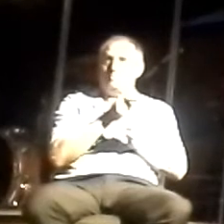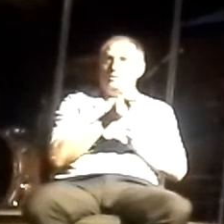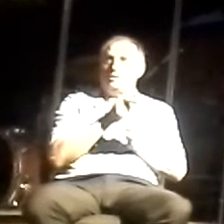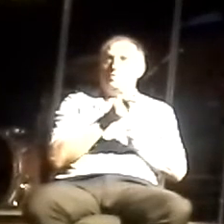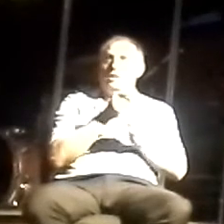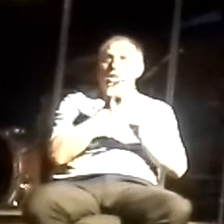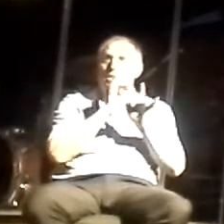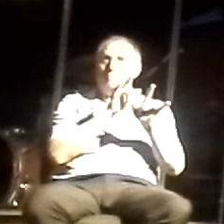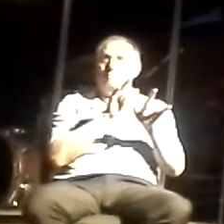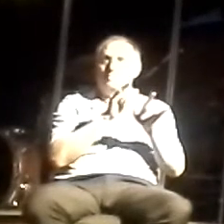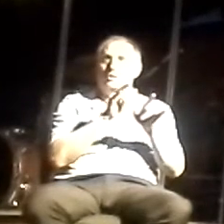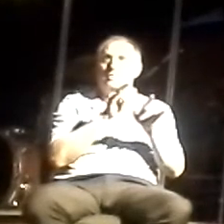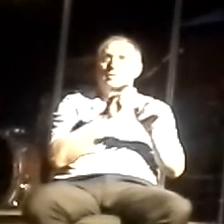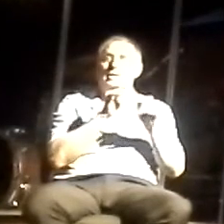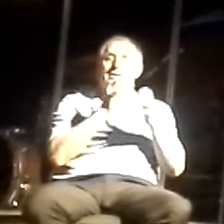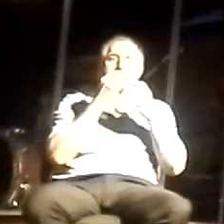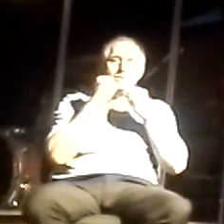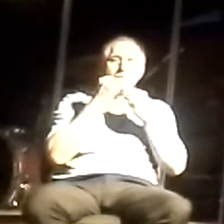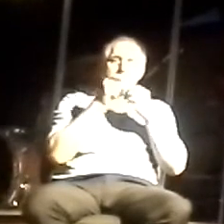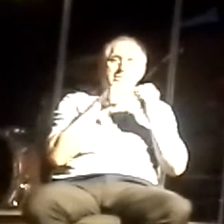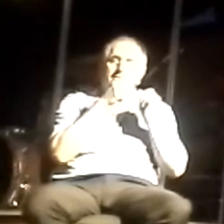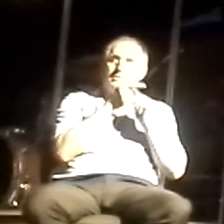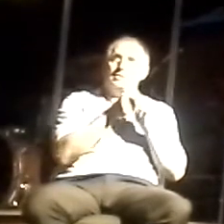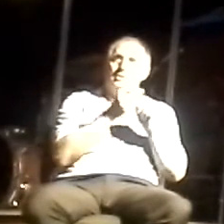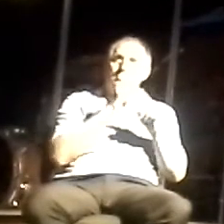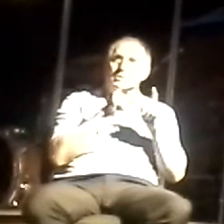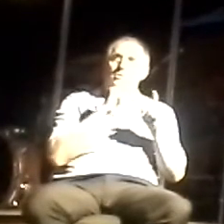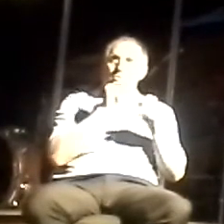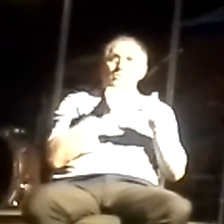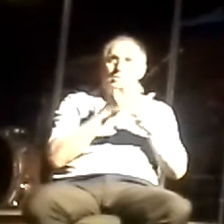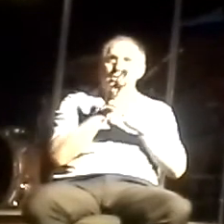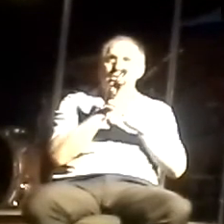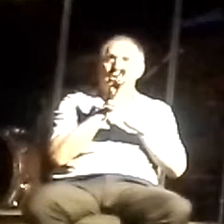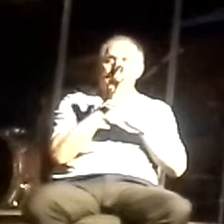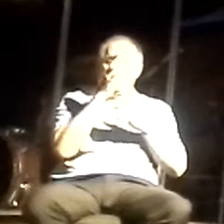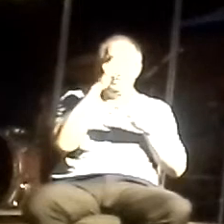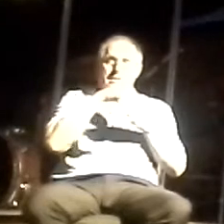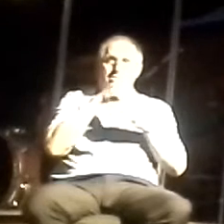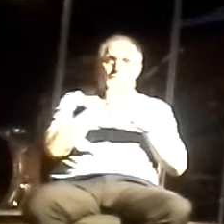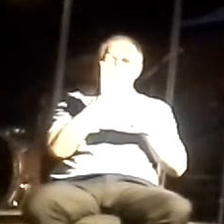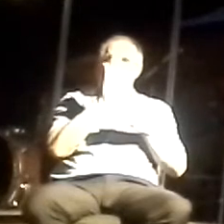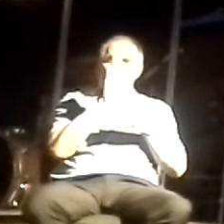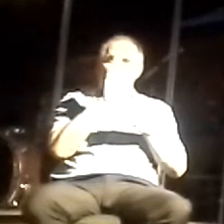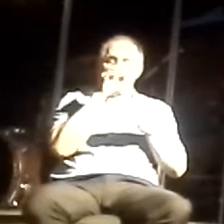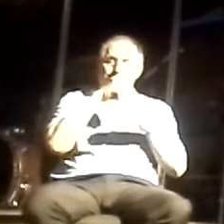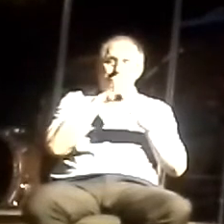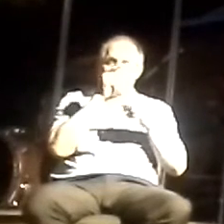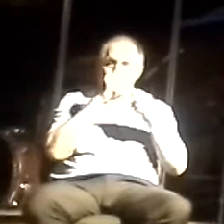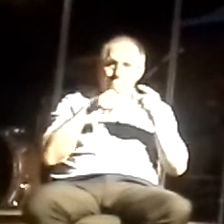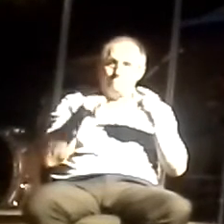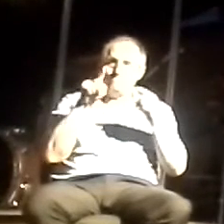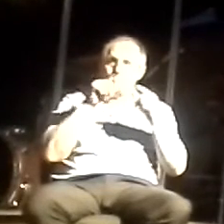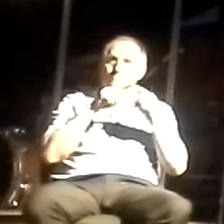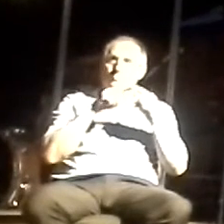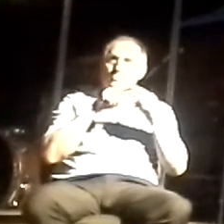and loving them and caring about them, but you don't allow them into your inner circle